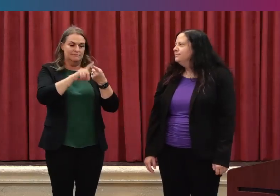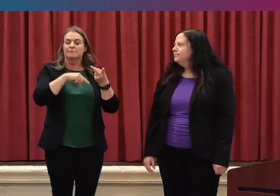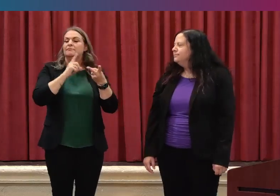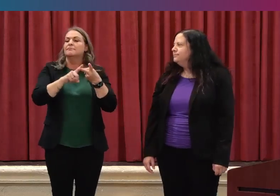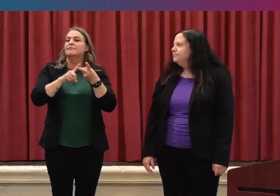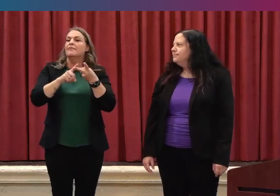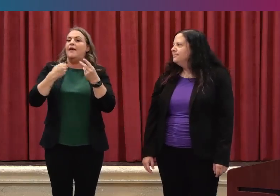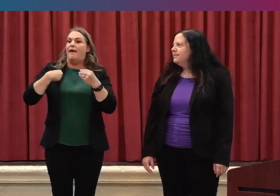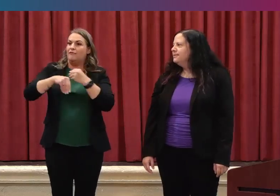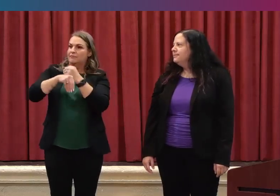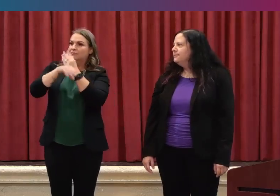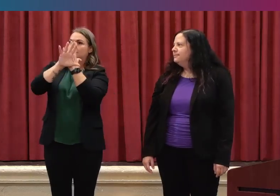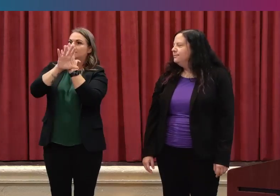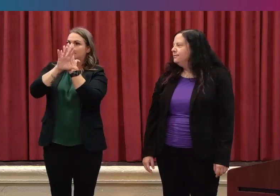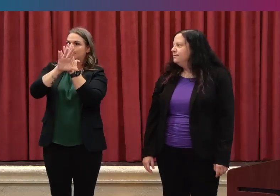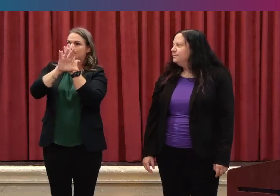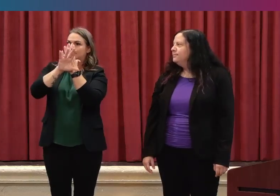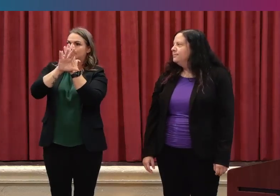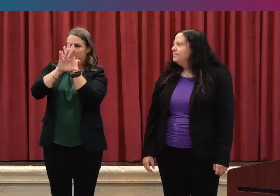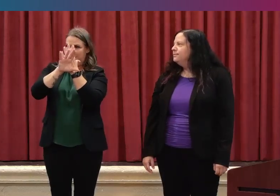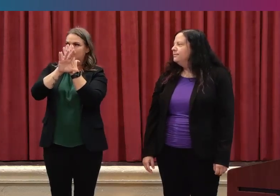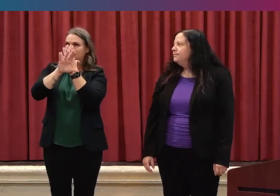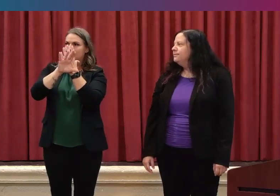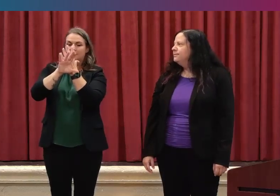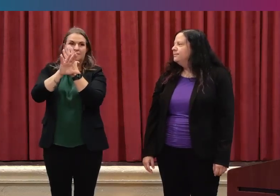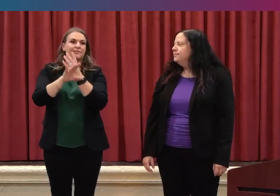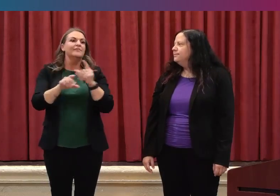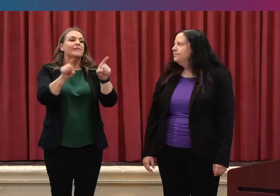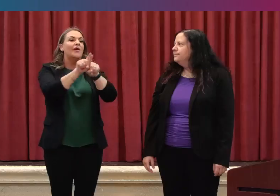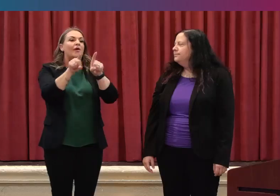interpretation. We have remote services.